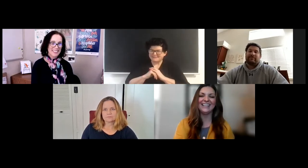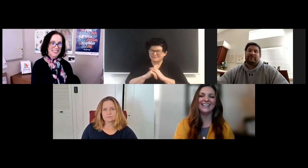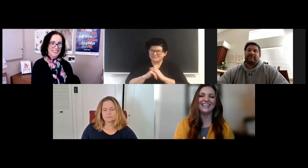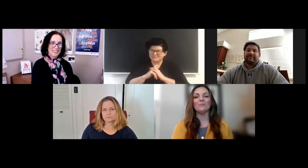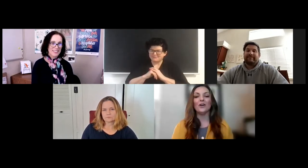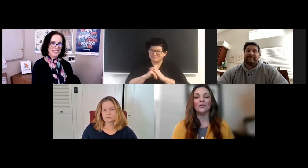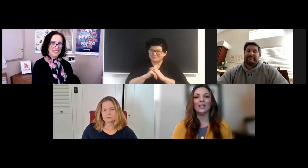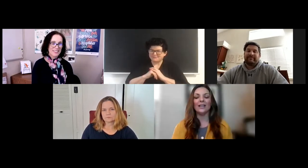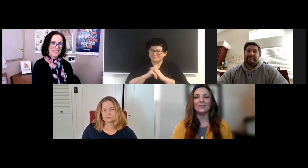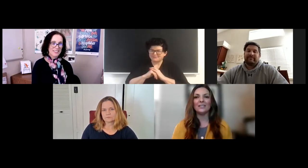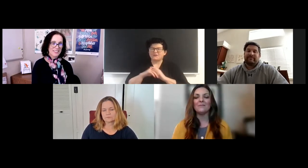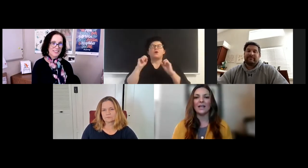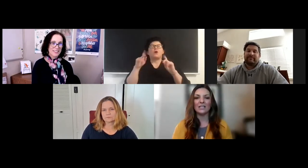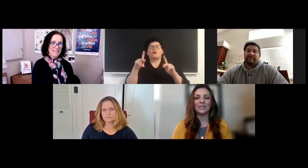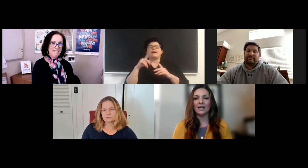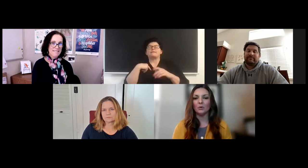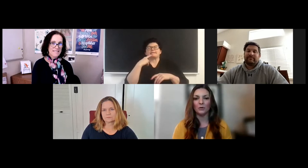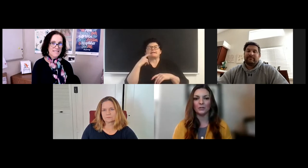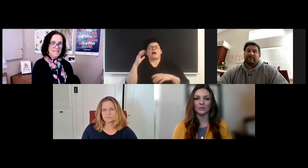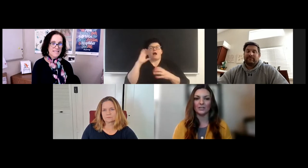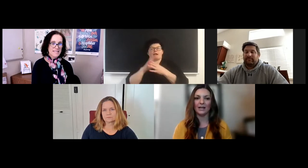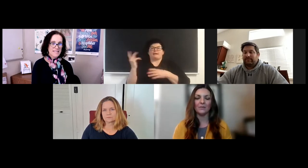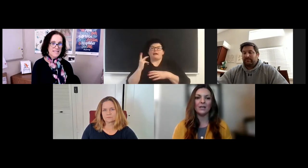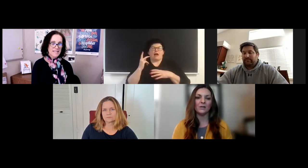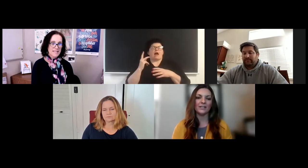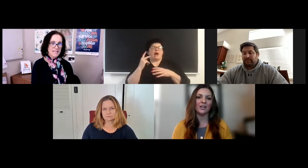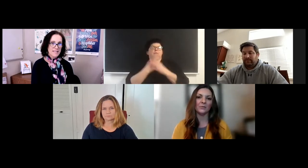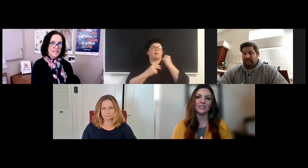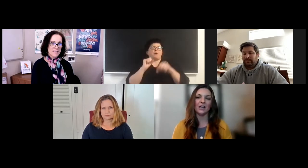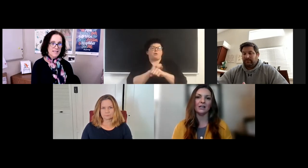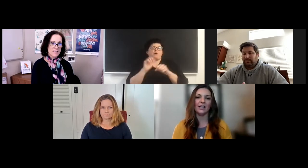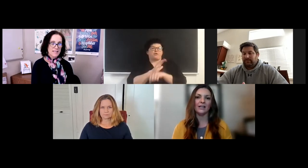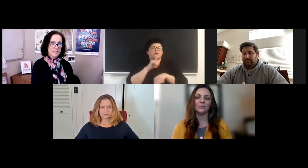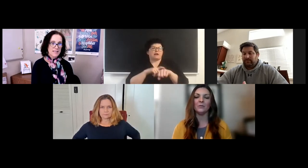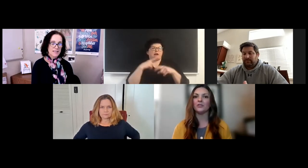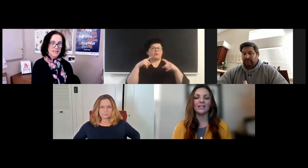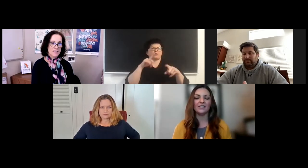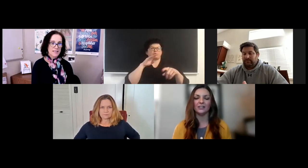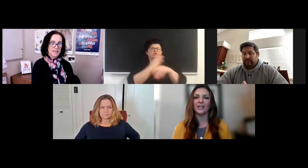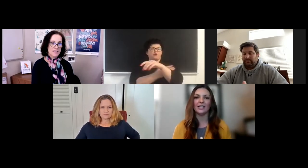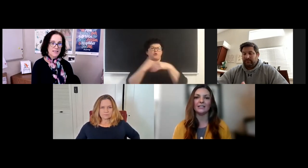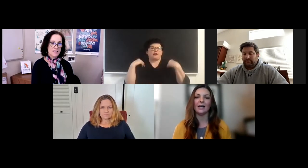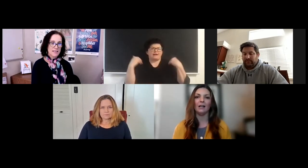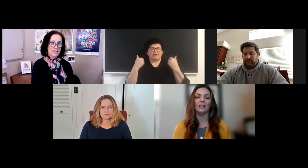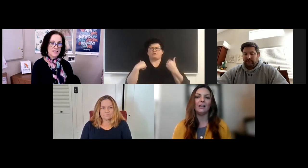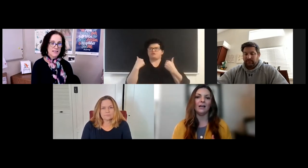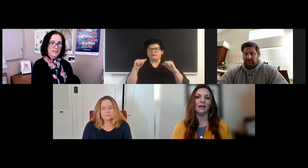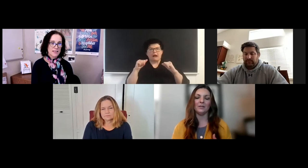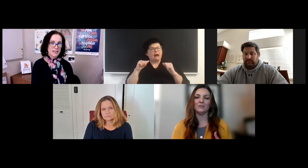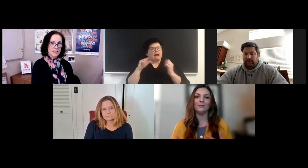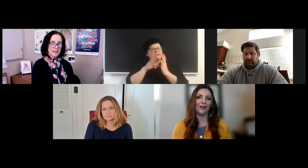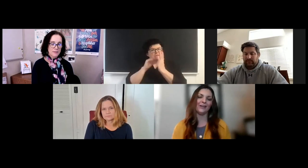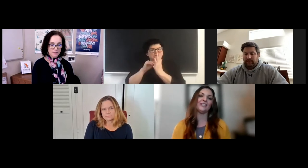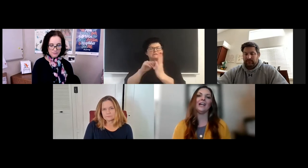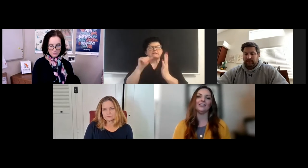So as I was saying, my husband and I both worked full time when my daughter was young, and we were trying to learn ASL. It